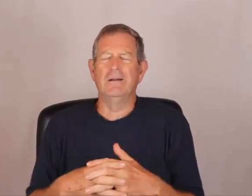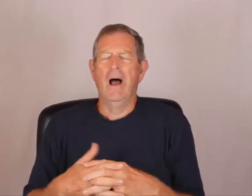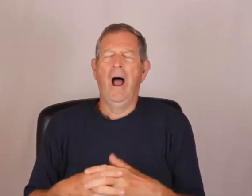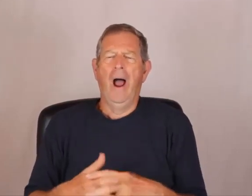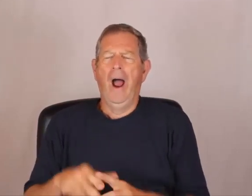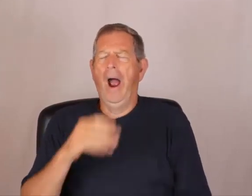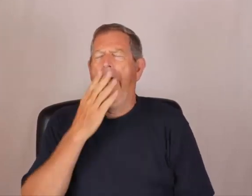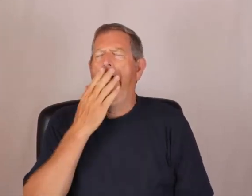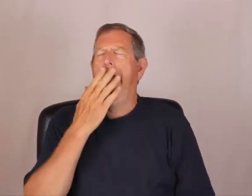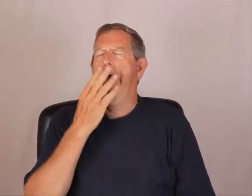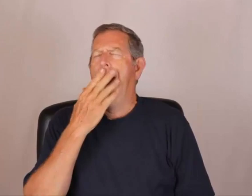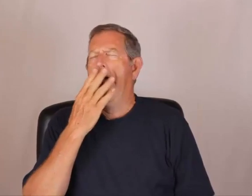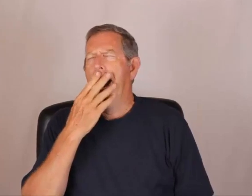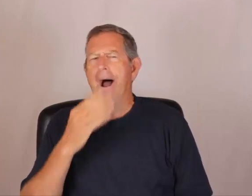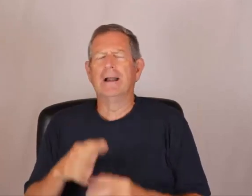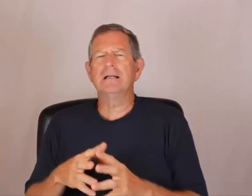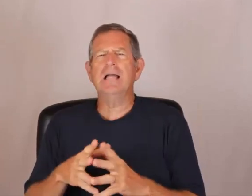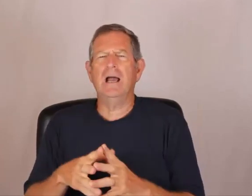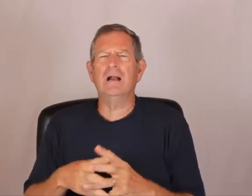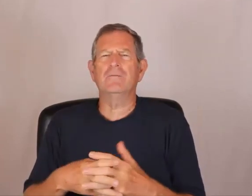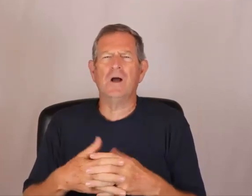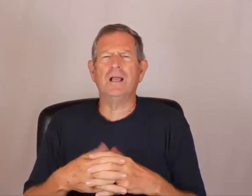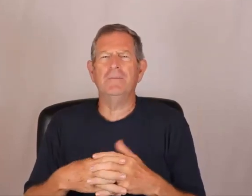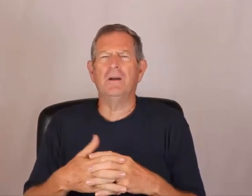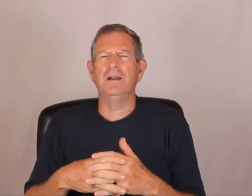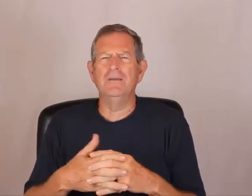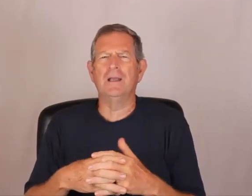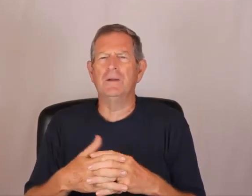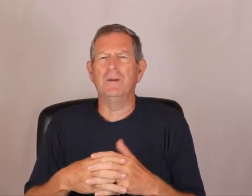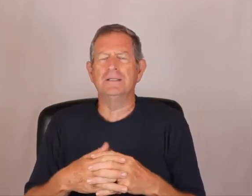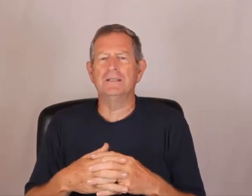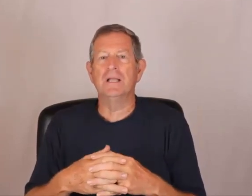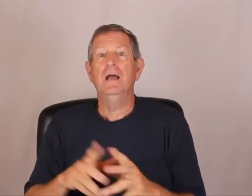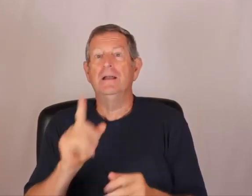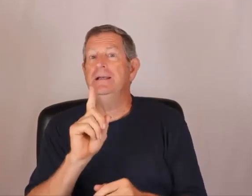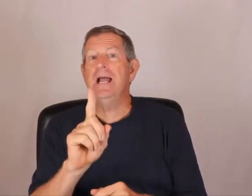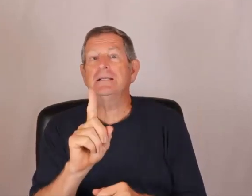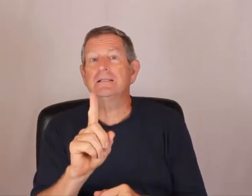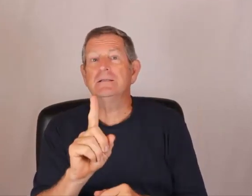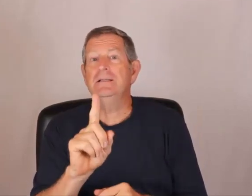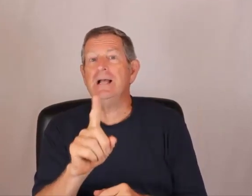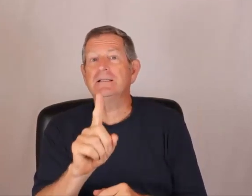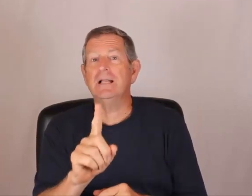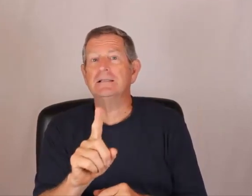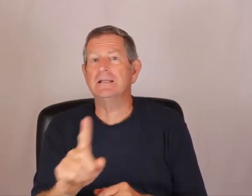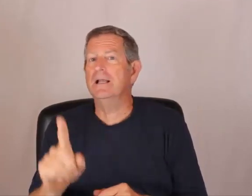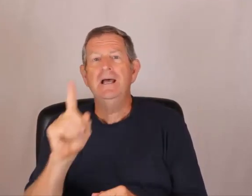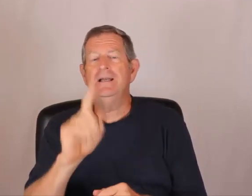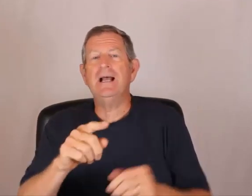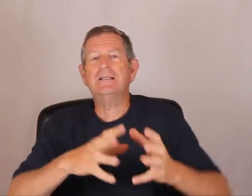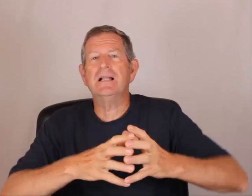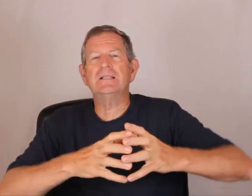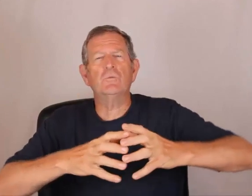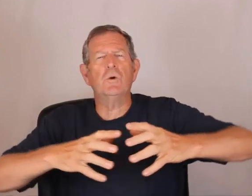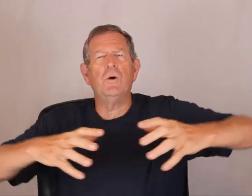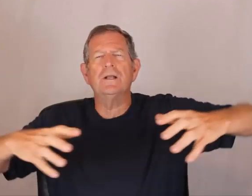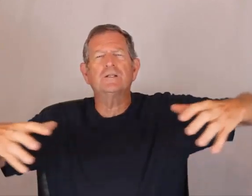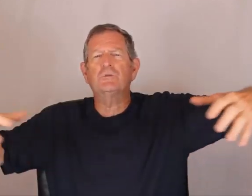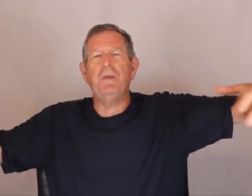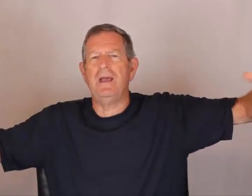tired. A little tired of talking about living in places. Next lesson we're going to